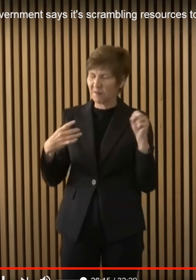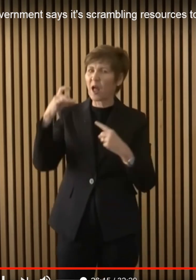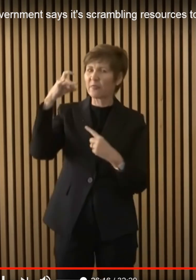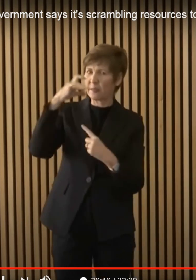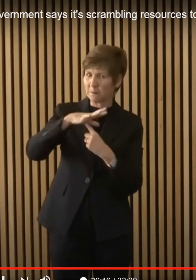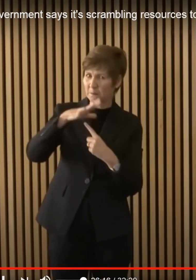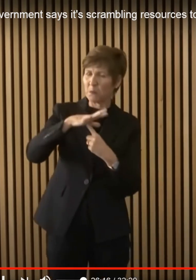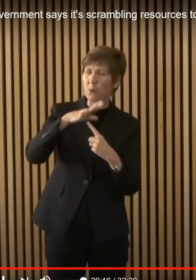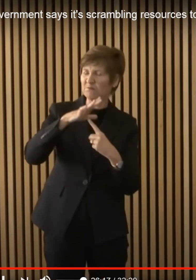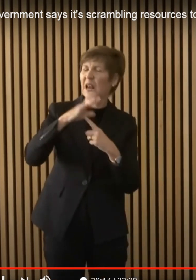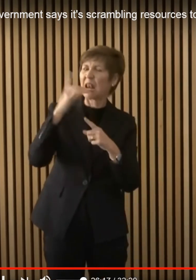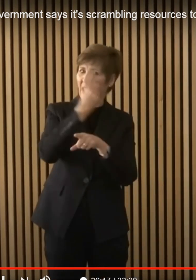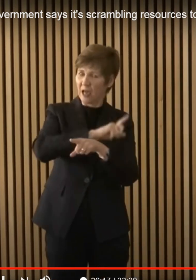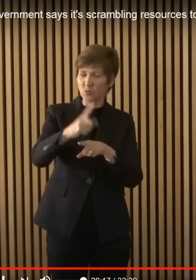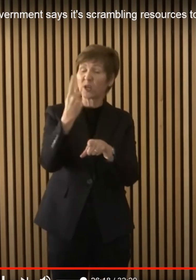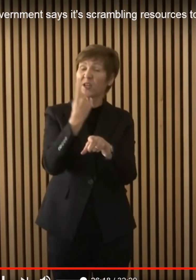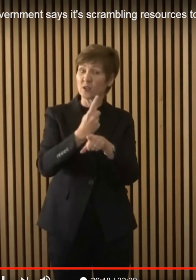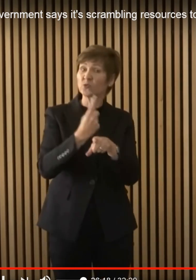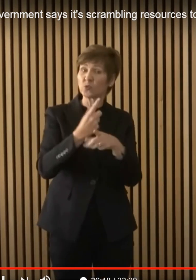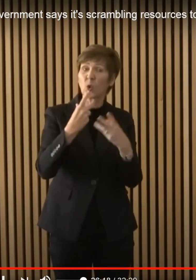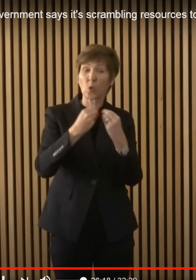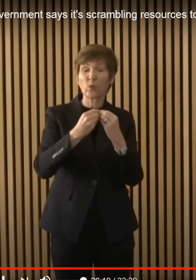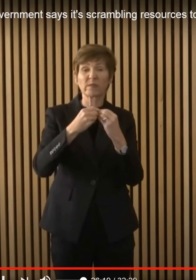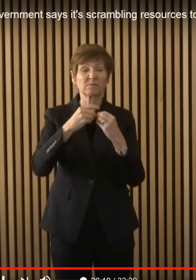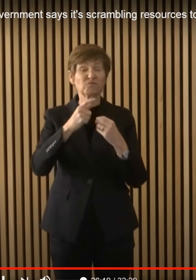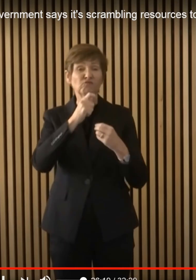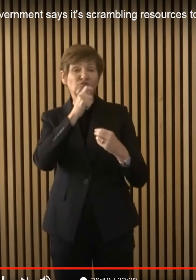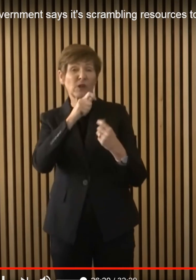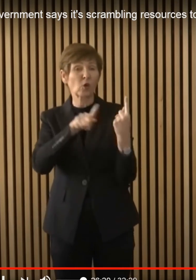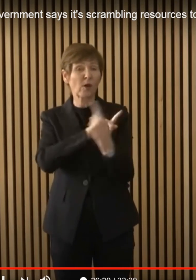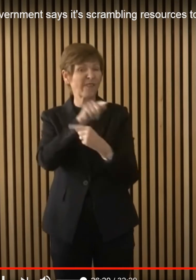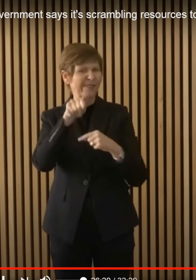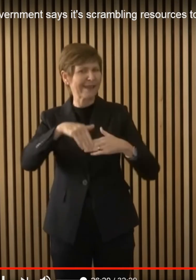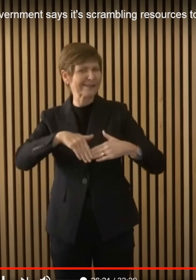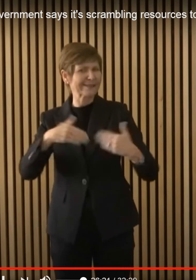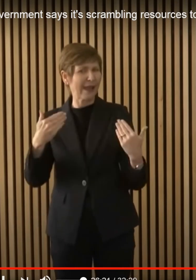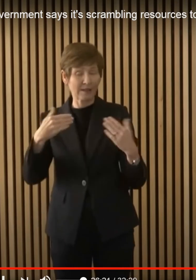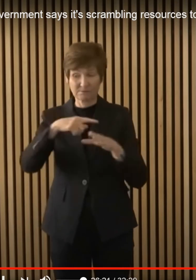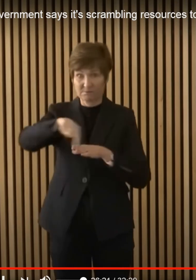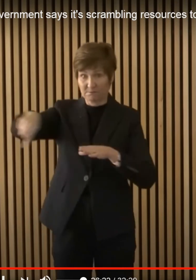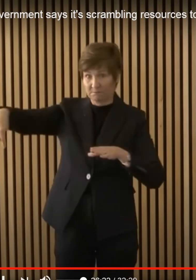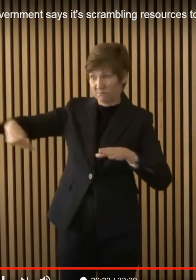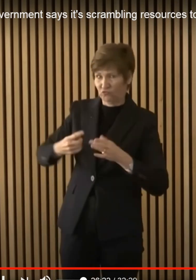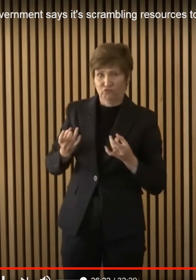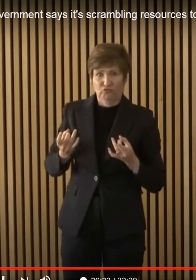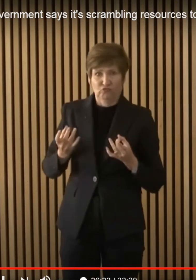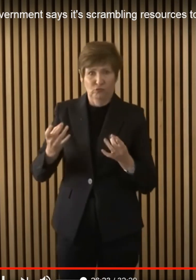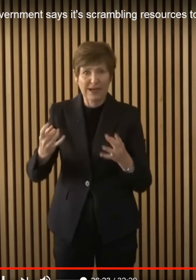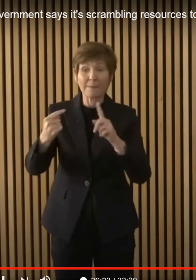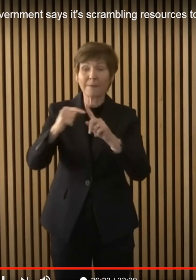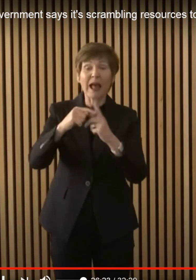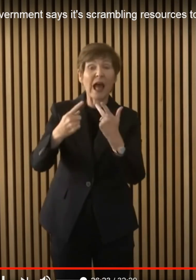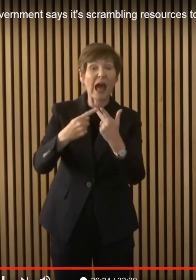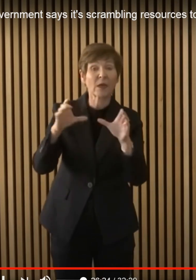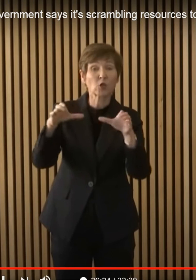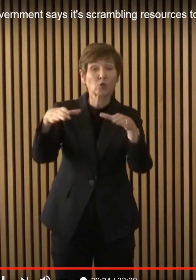do. I believe I mentioned it in the press conference of that day. What we've seen is that they're actually moving very quickly. AUSMAT we've